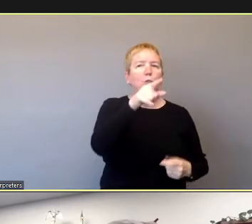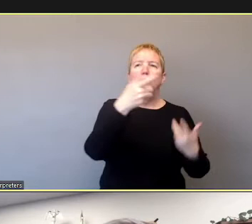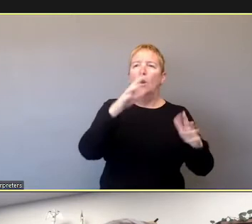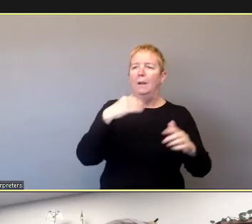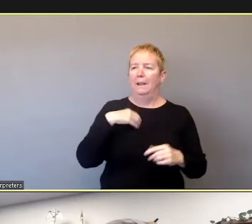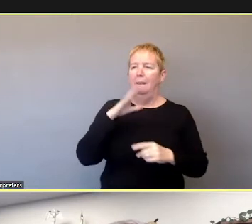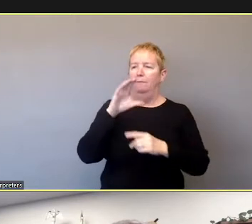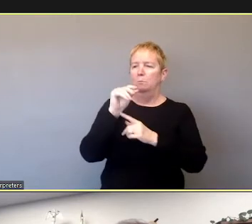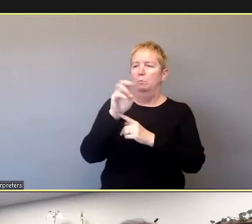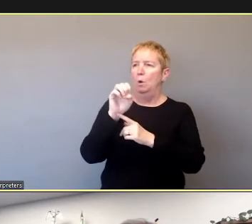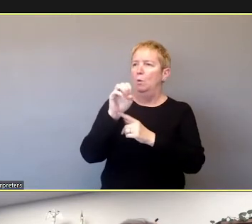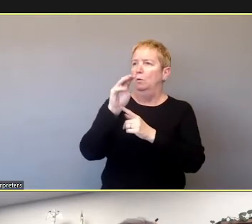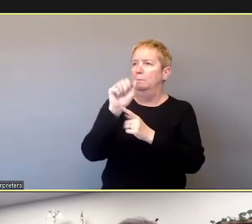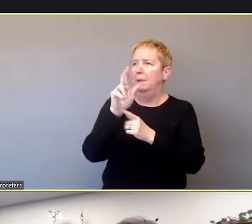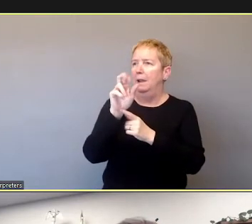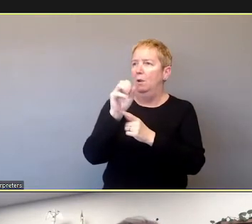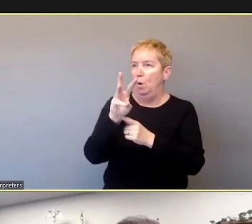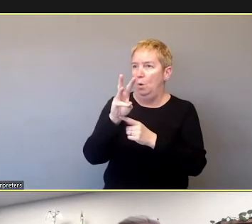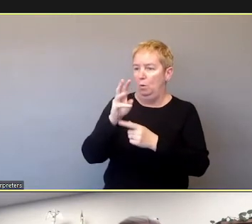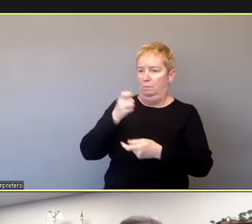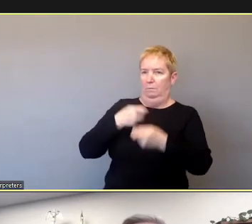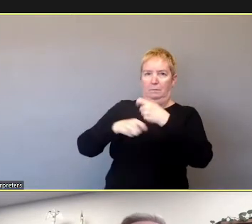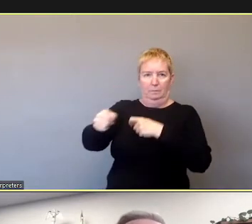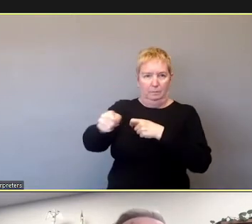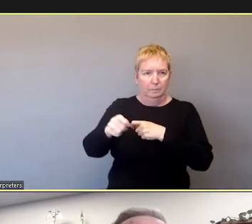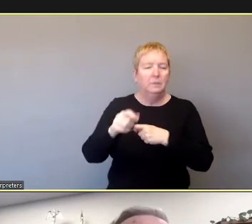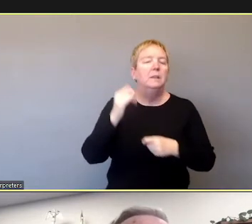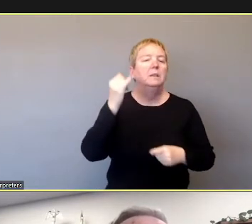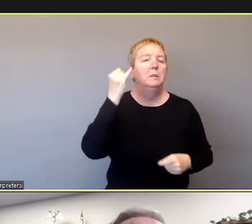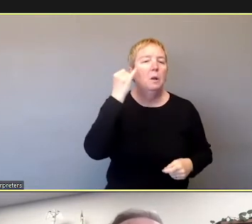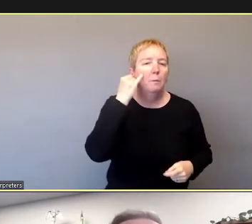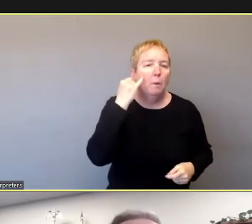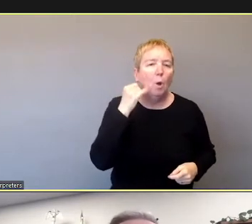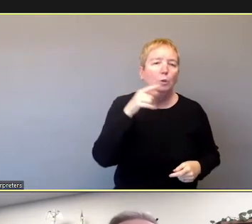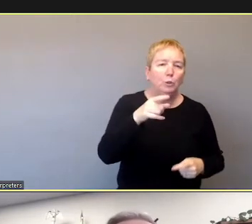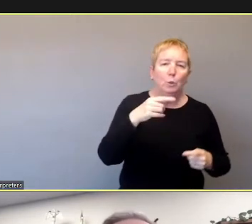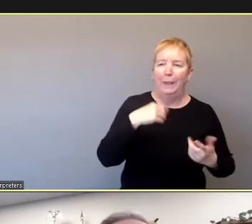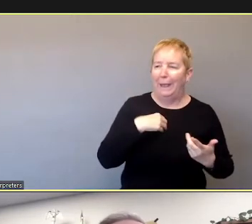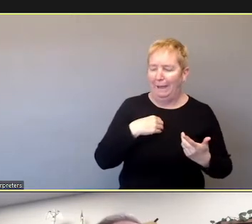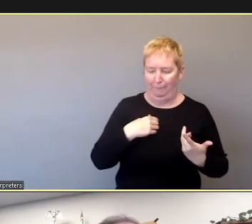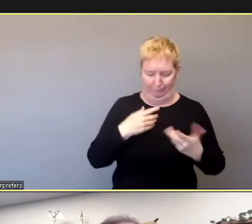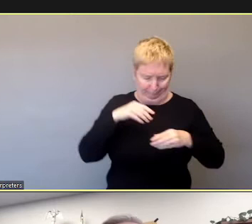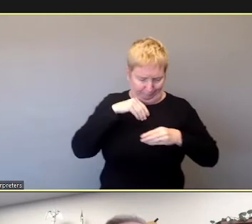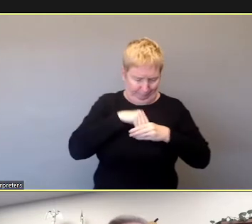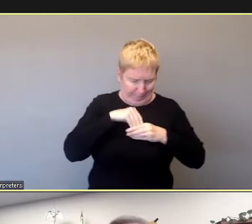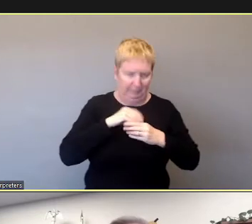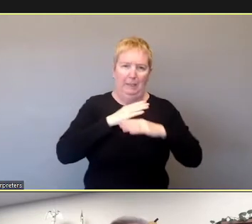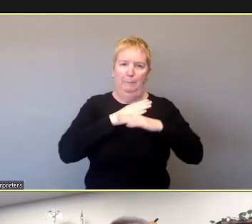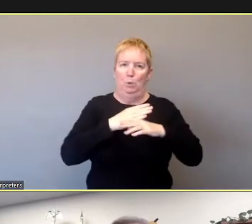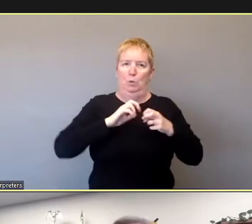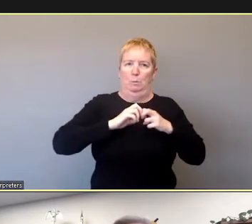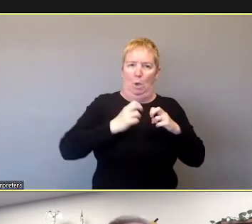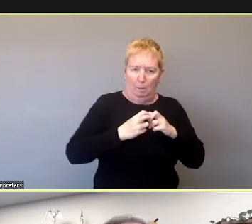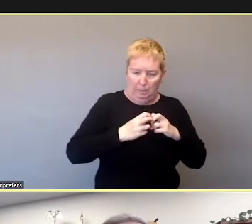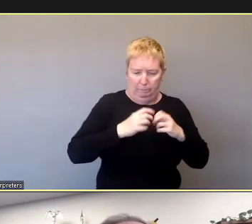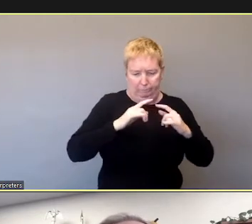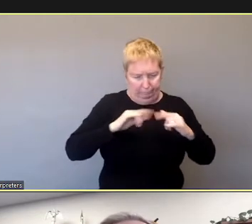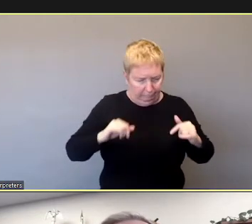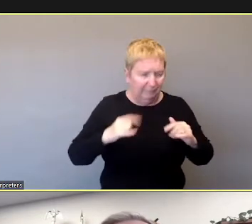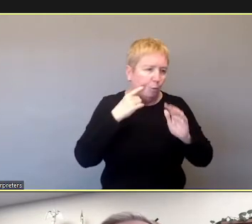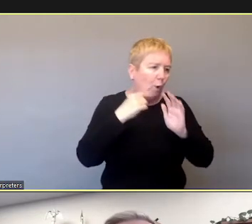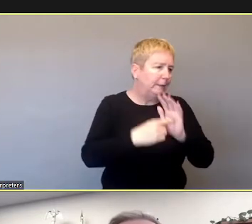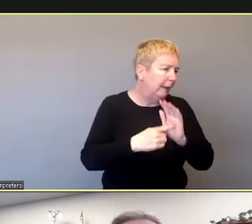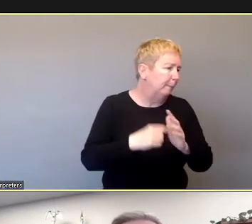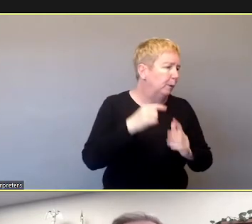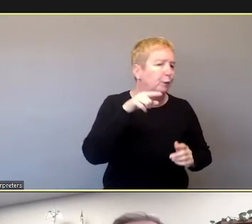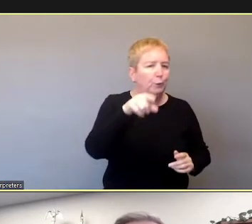inborn immune problem, and this is a short list here, there's lots of them. If you have an advanced